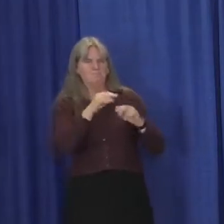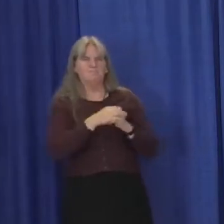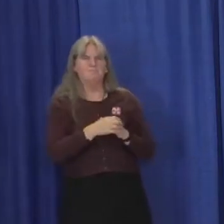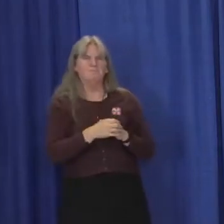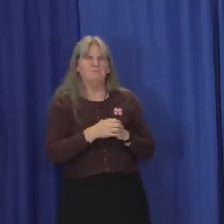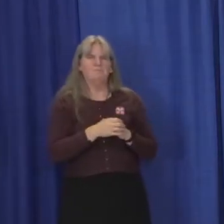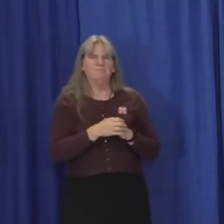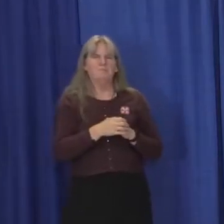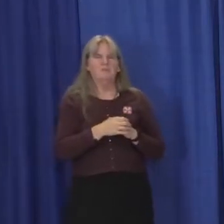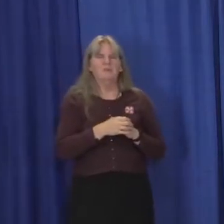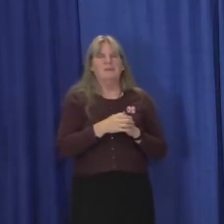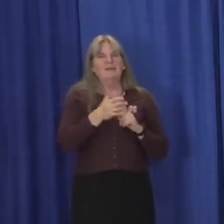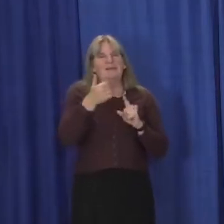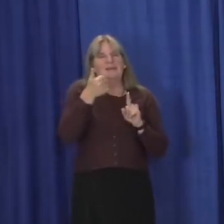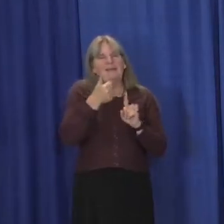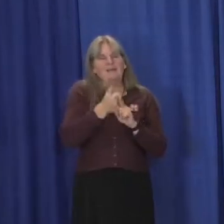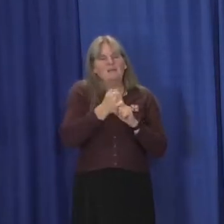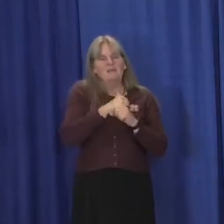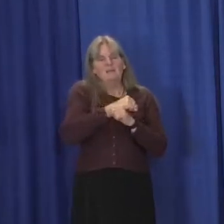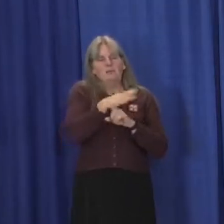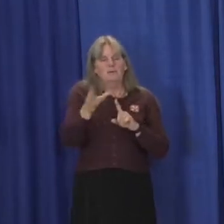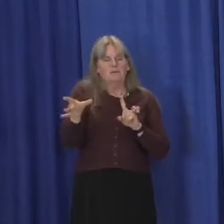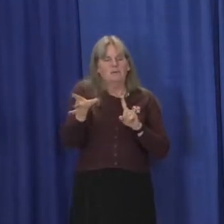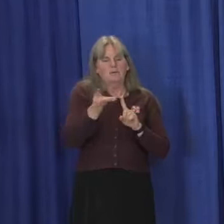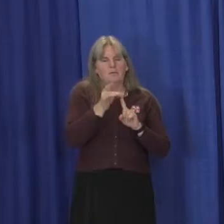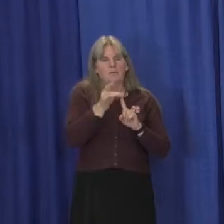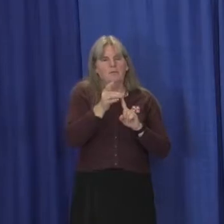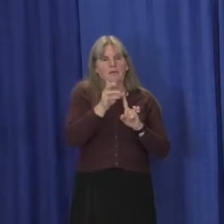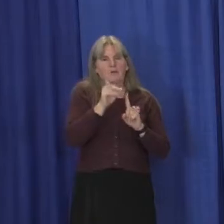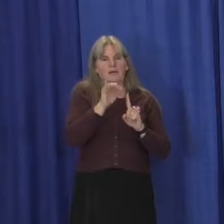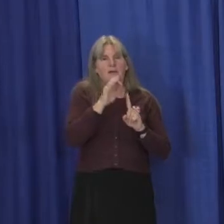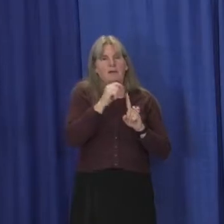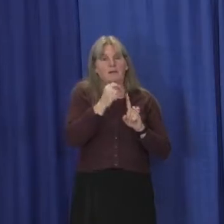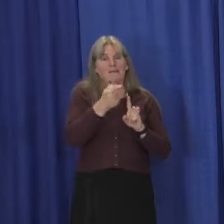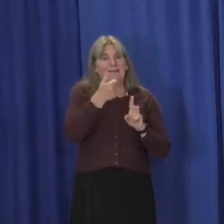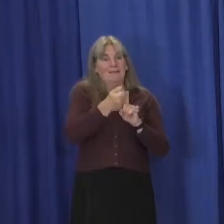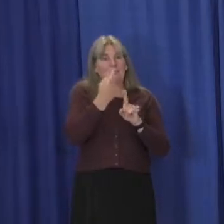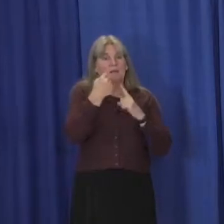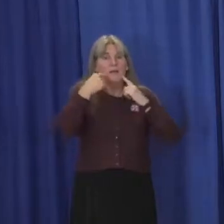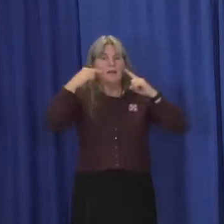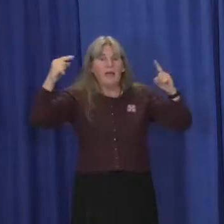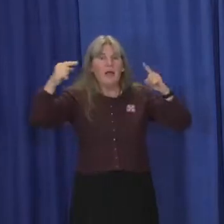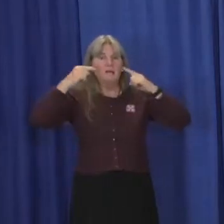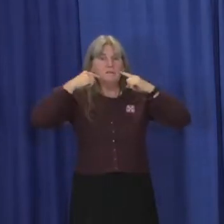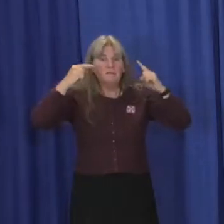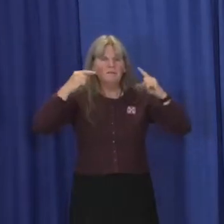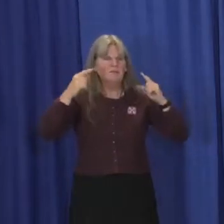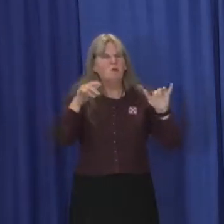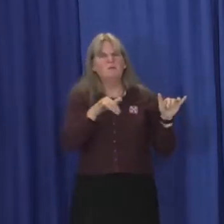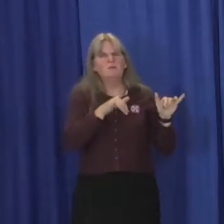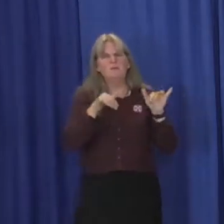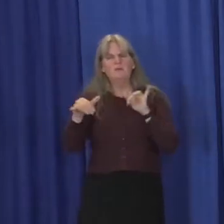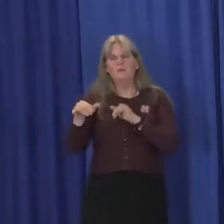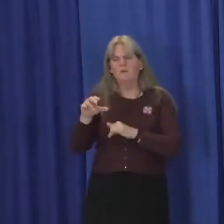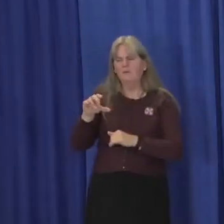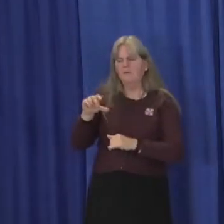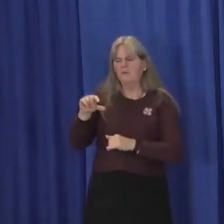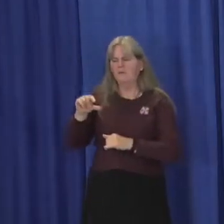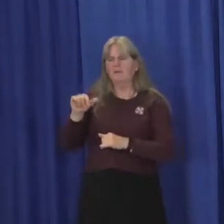Rather than announce each case of the Delta variant, we will do as we have done before with other variants, Gamma and Alpha,